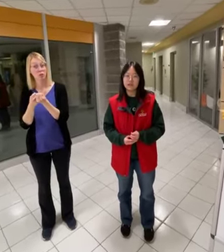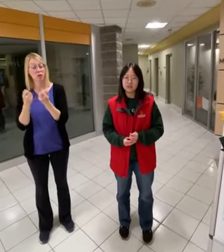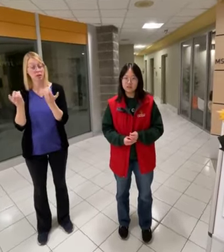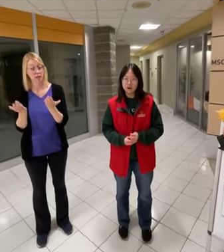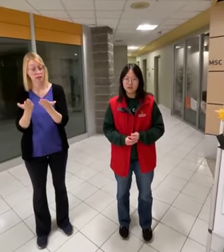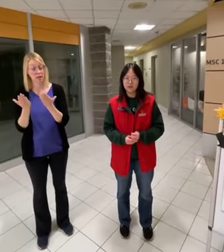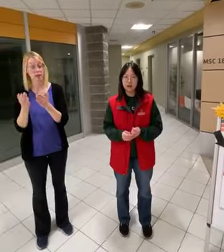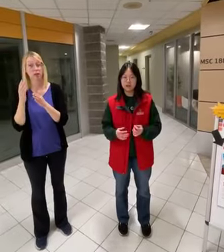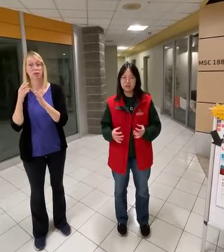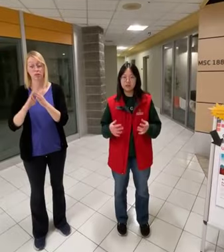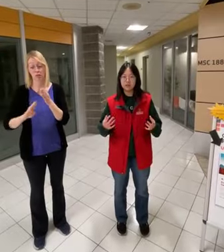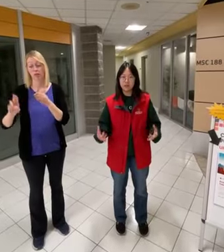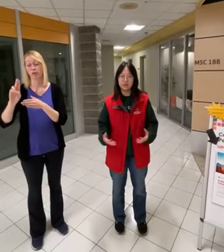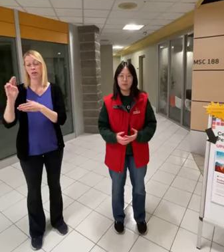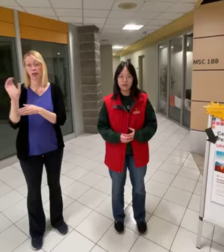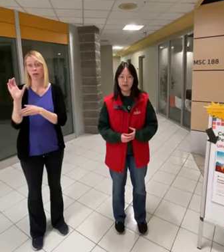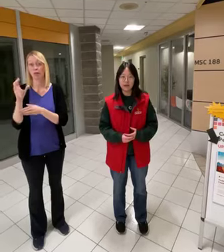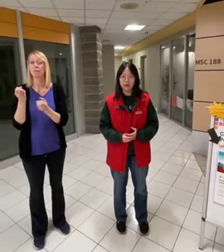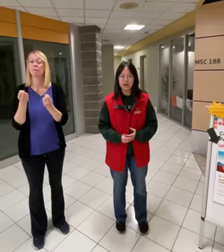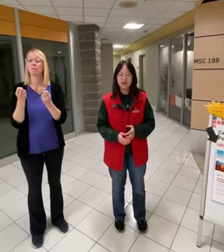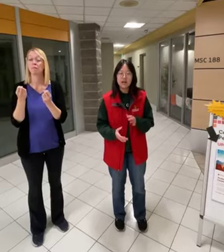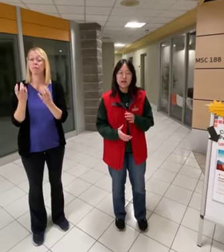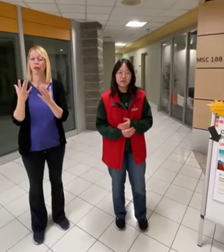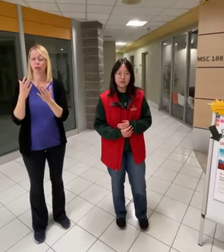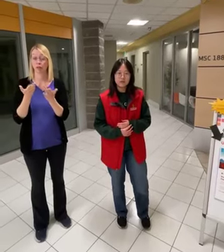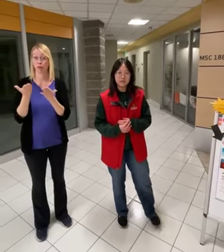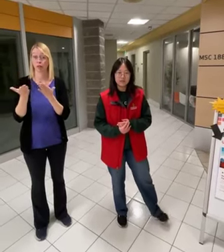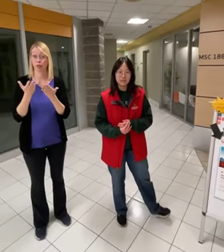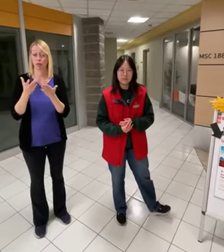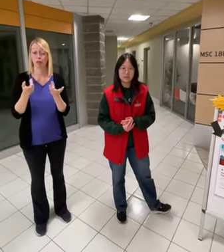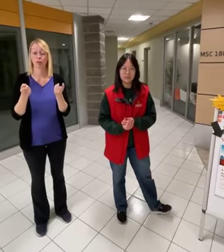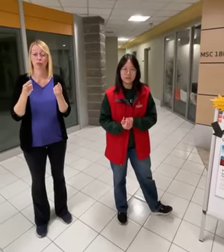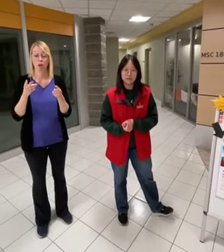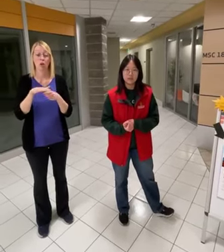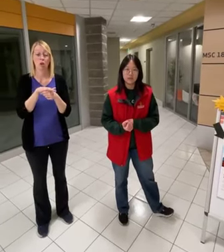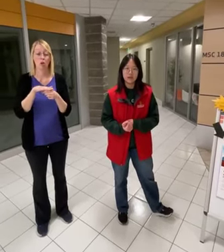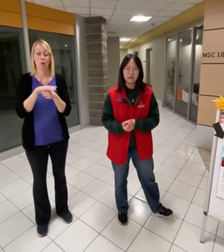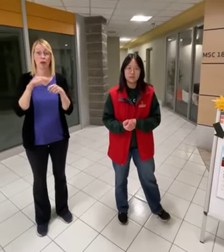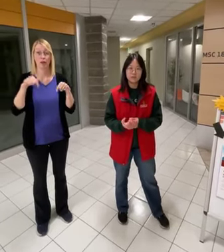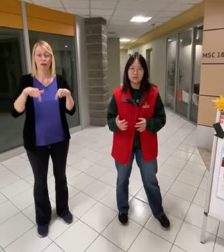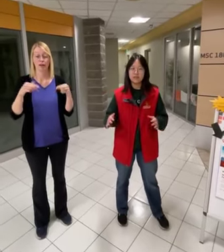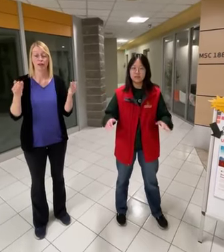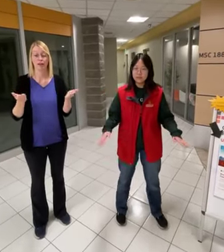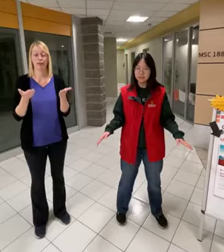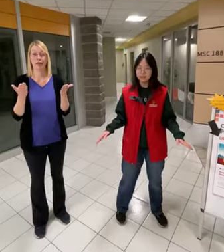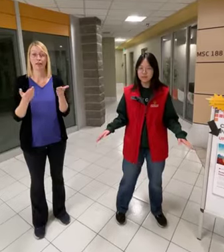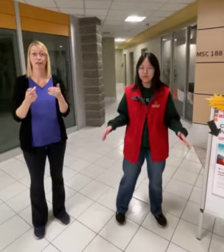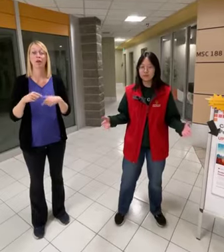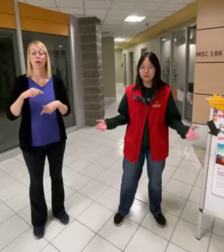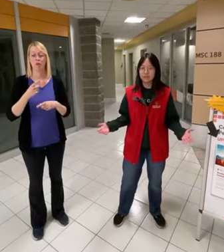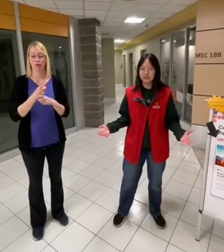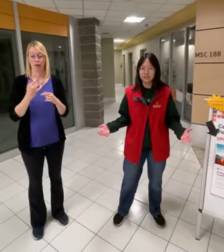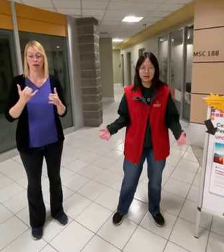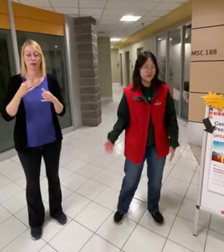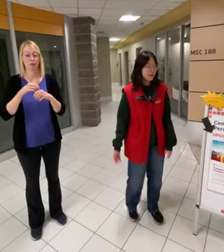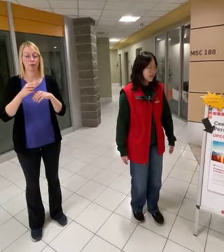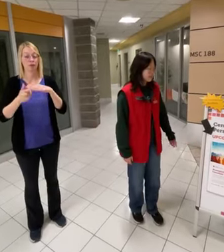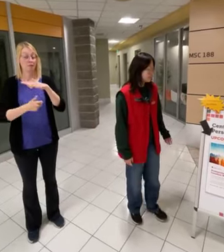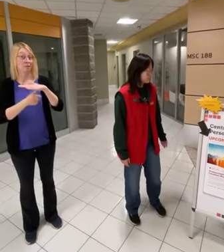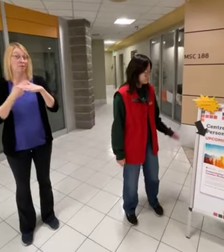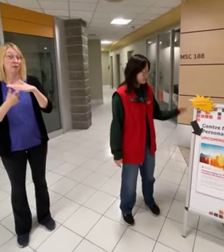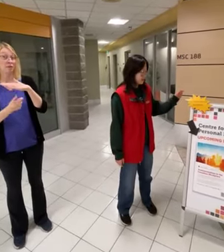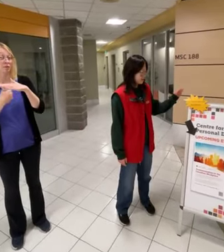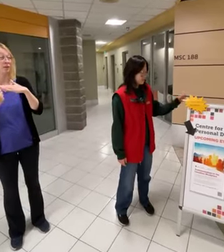student services that we do offer are going to be located within Mac Hall. And one of the really big ones that I like to point out, which is on the basement floor, as we currently